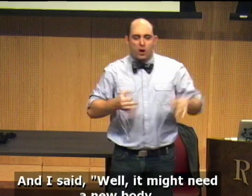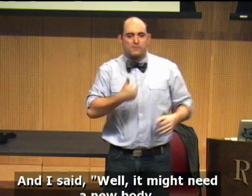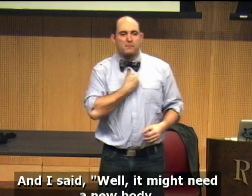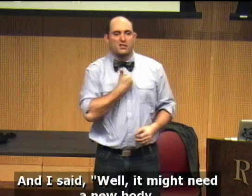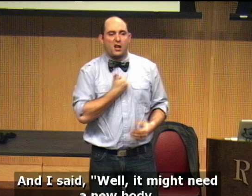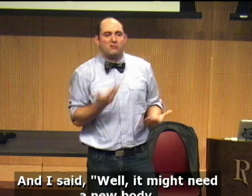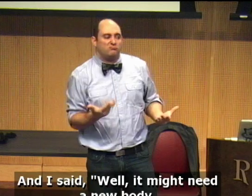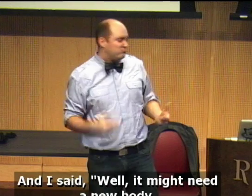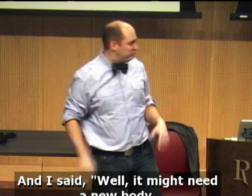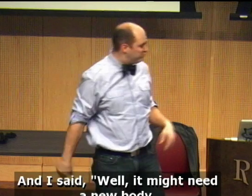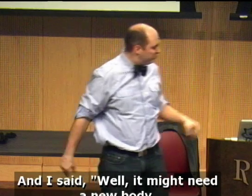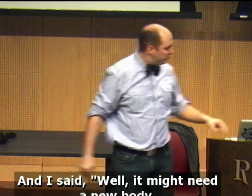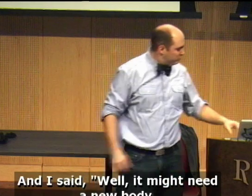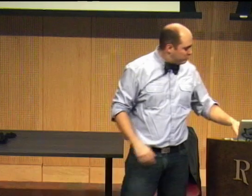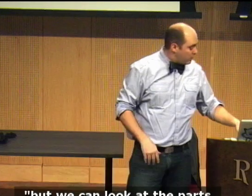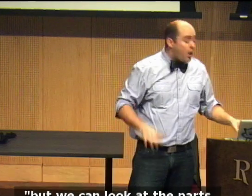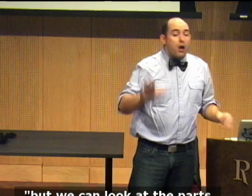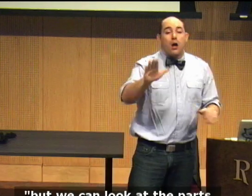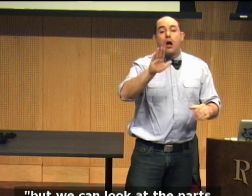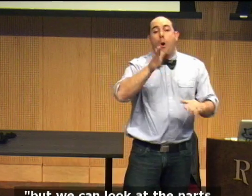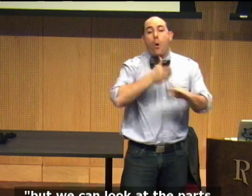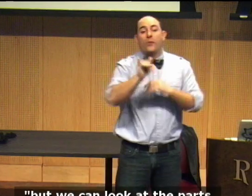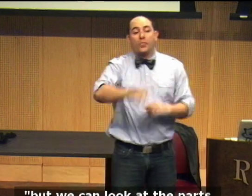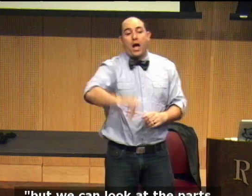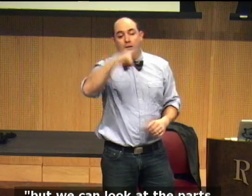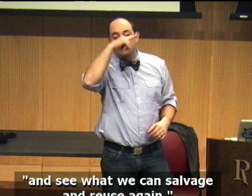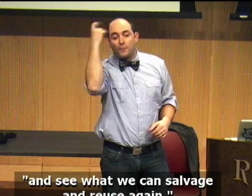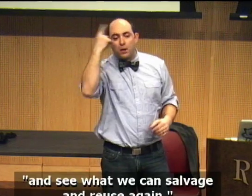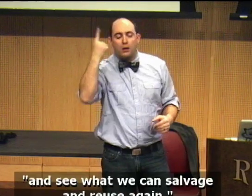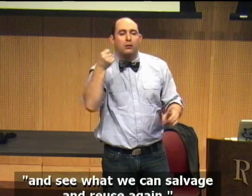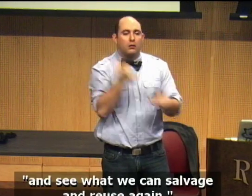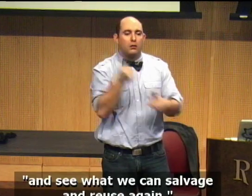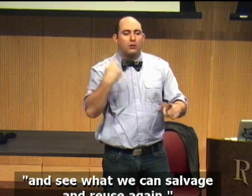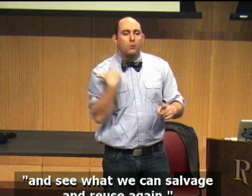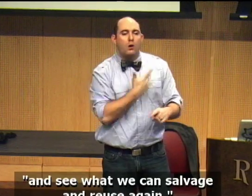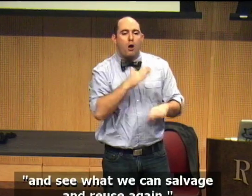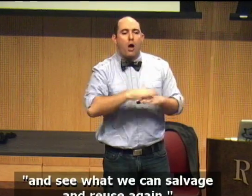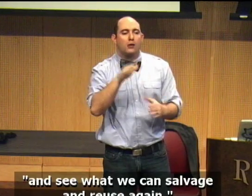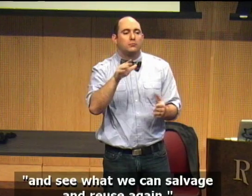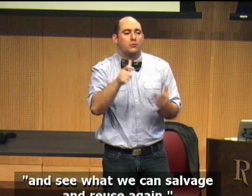"Well, it might need a new body, but we can look at the parts and see what we can salvage and reuse again."